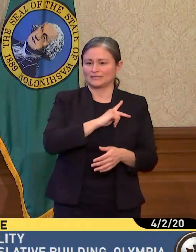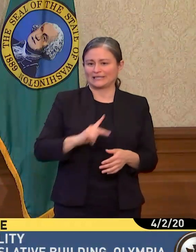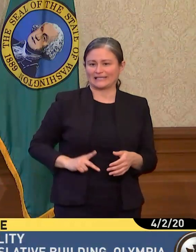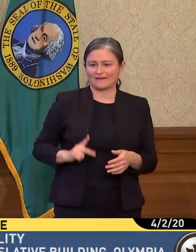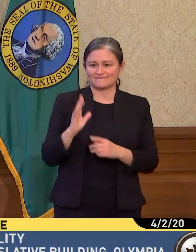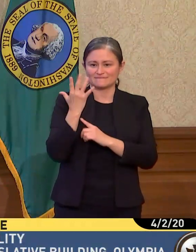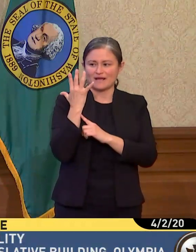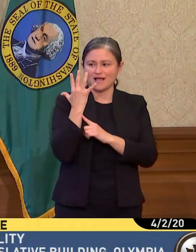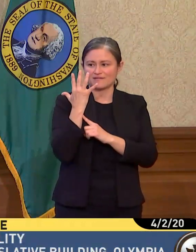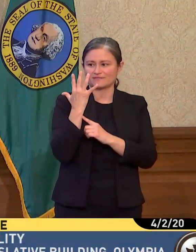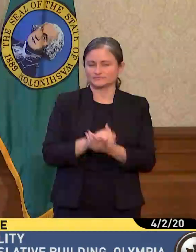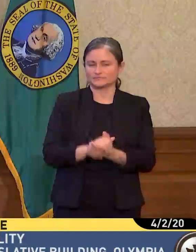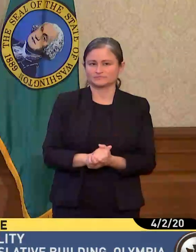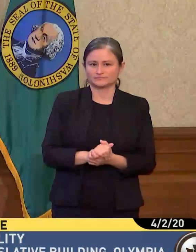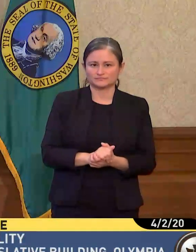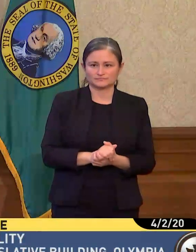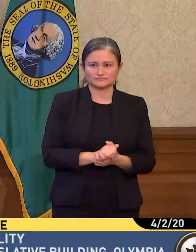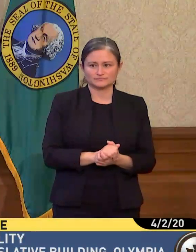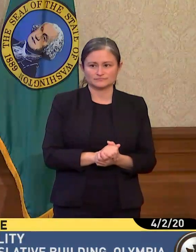We're looking for King 5.